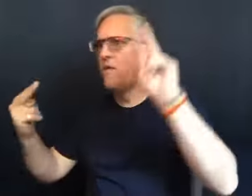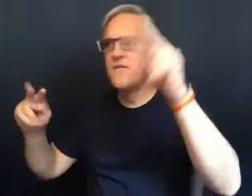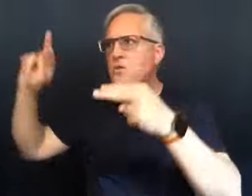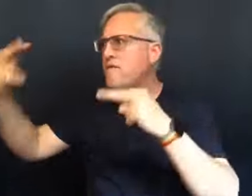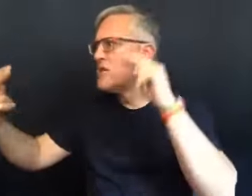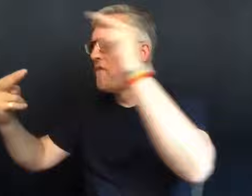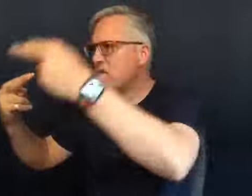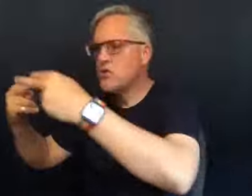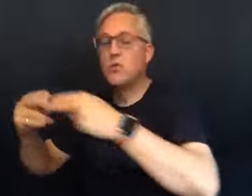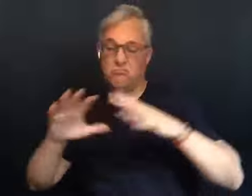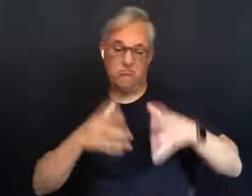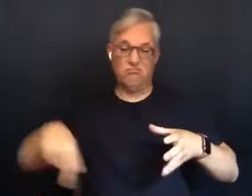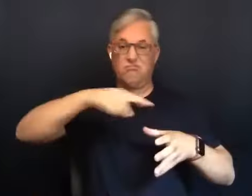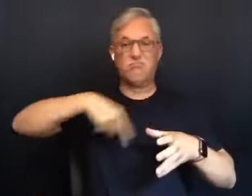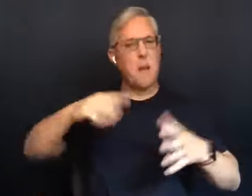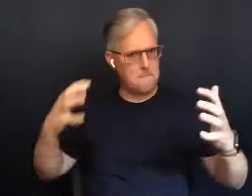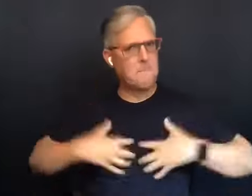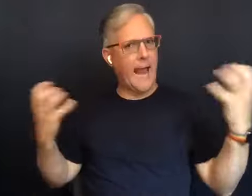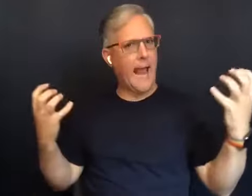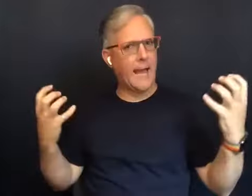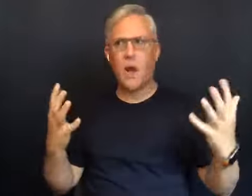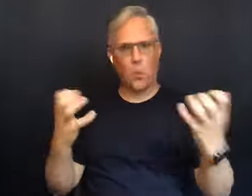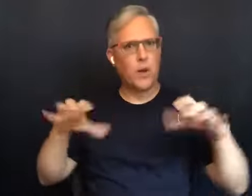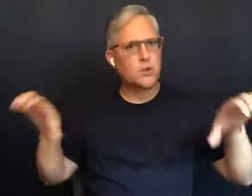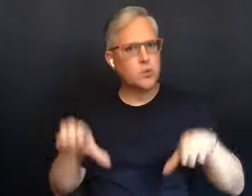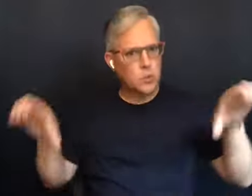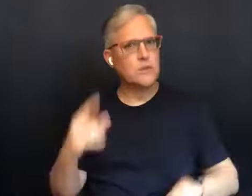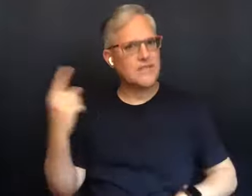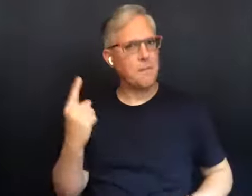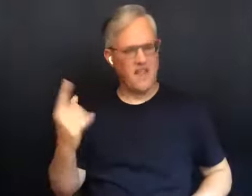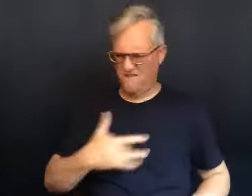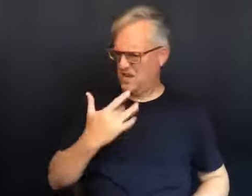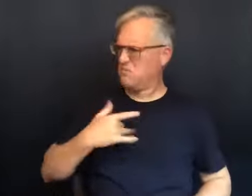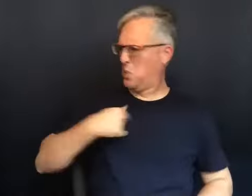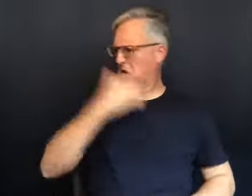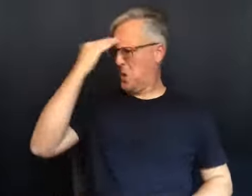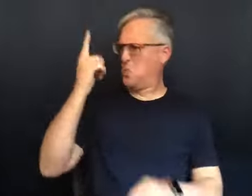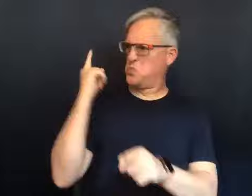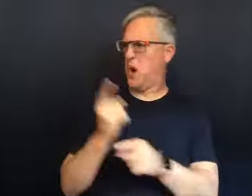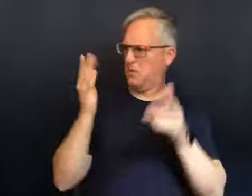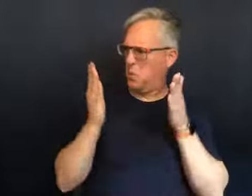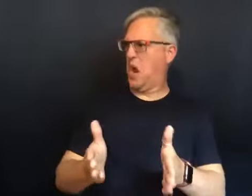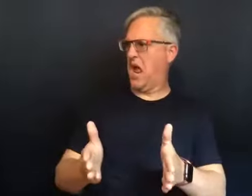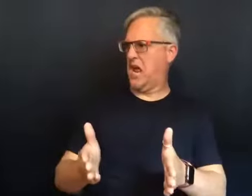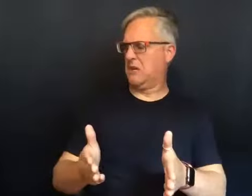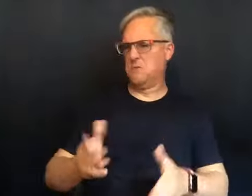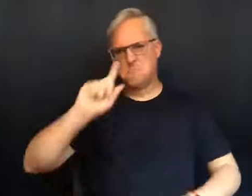They didn't have the more information that you get when you show up and you have these loving debates. They were just bad, and they wanted to